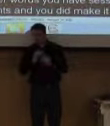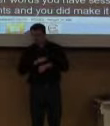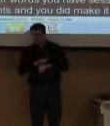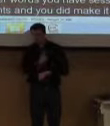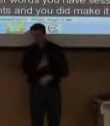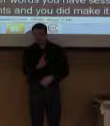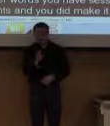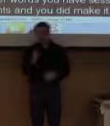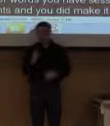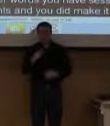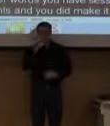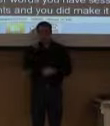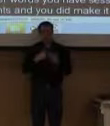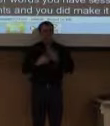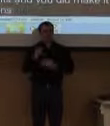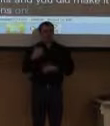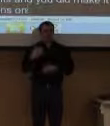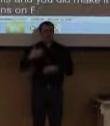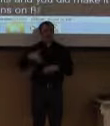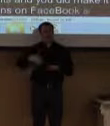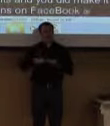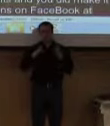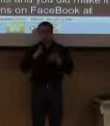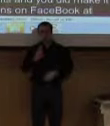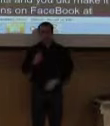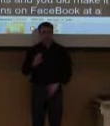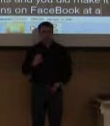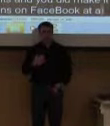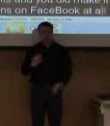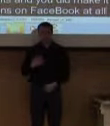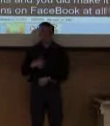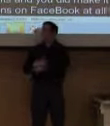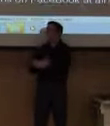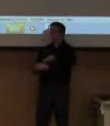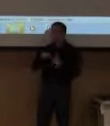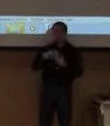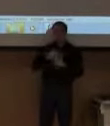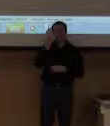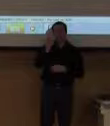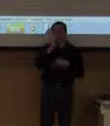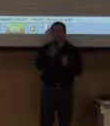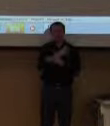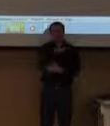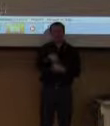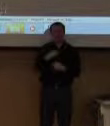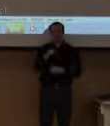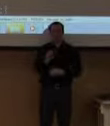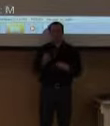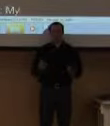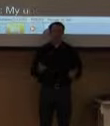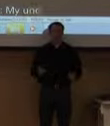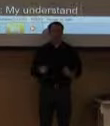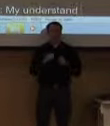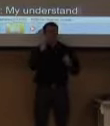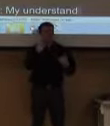on Facebook at all, or because of the project you have an open source? My understanding, all of it's within Google right now. Okay.